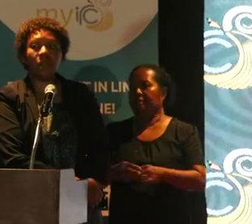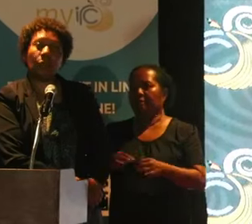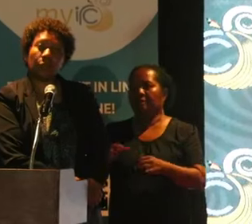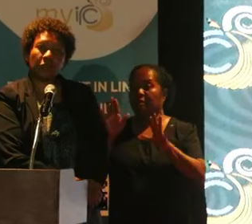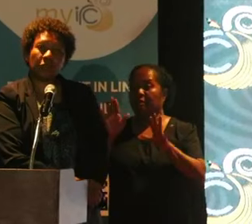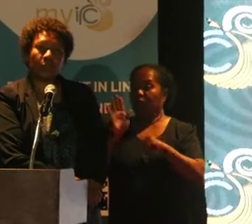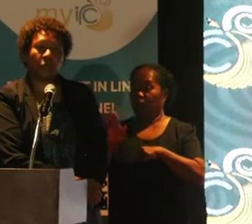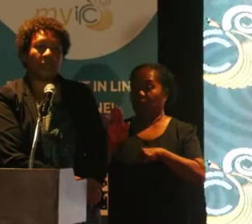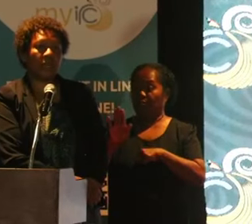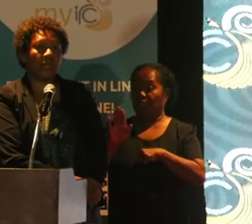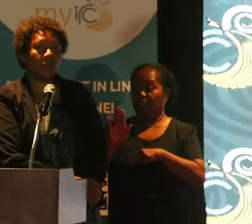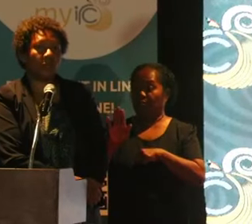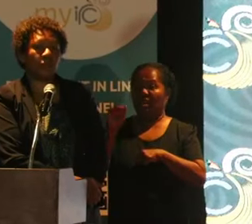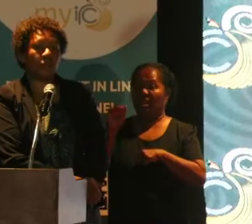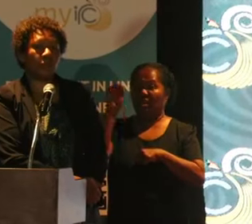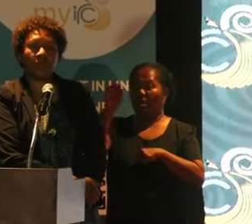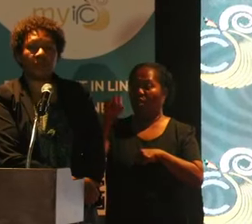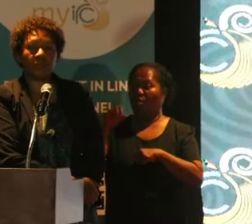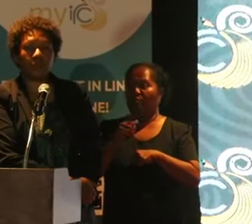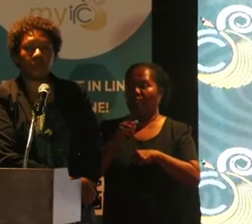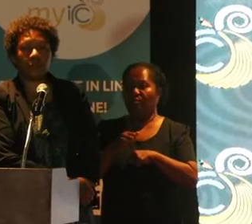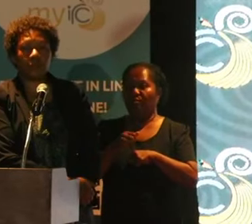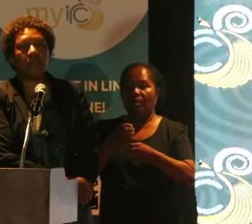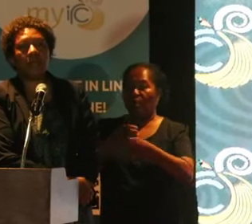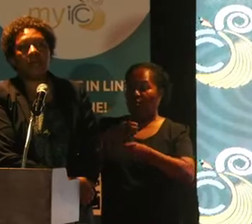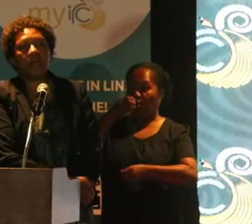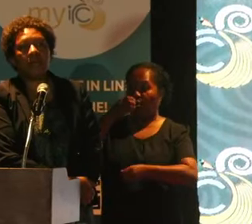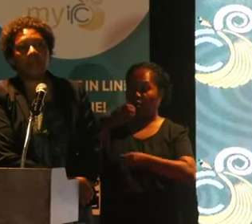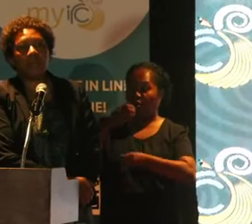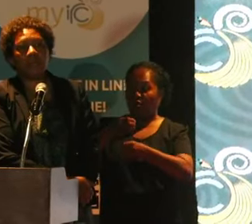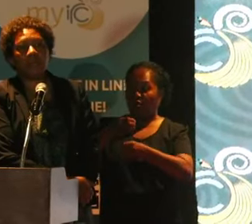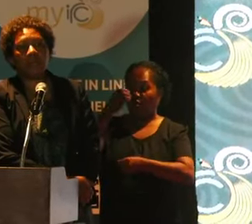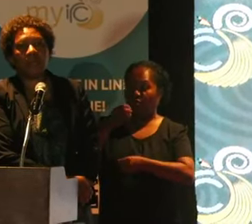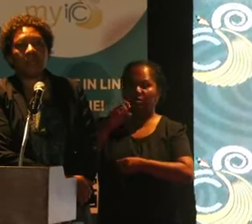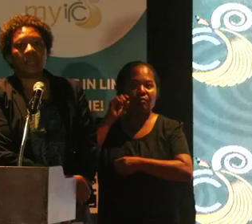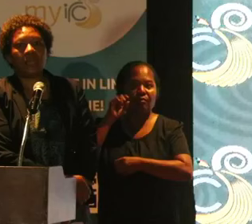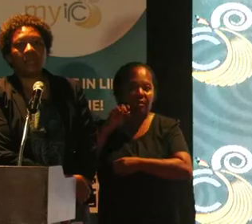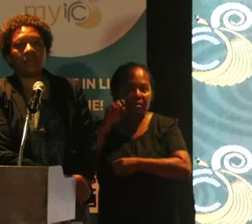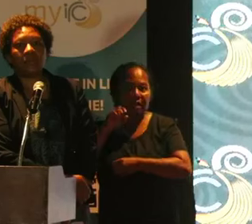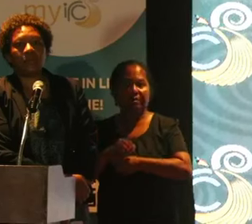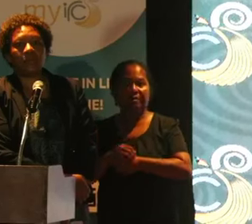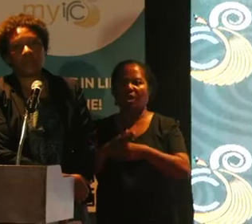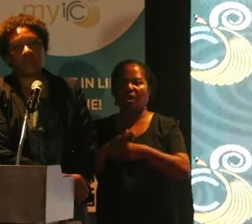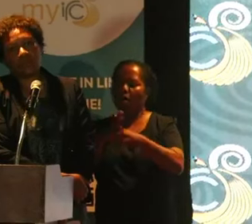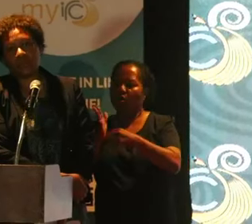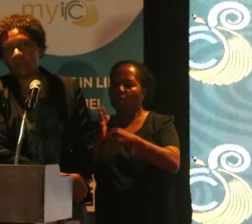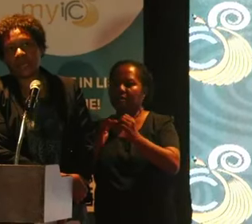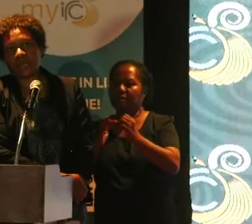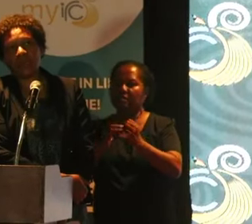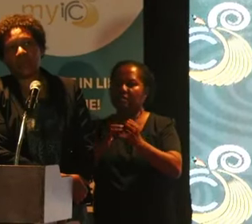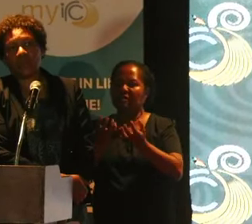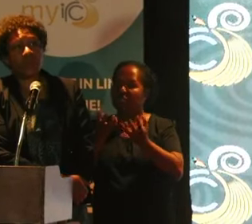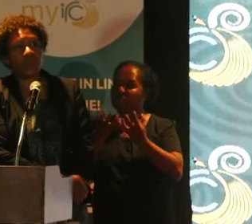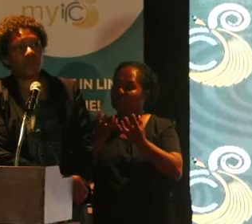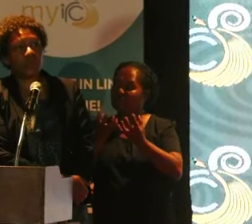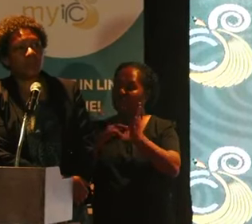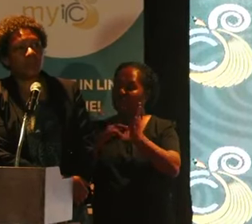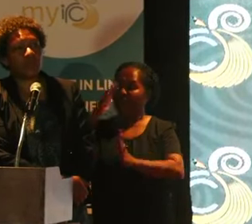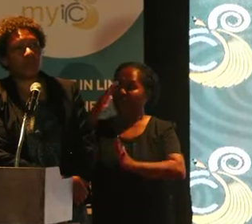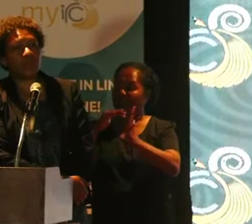sale of home bottled water and open fire cooked food. That is based on